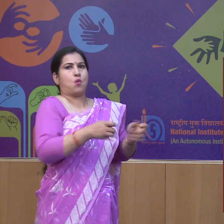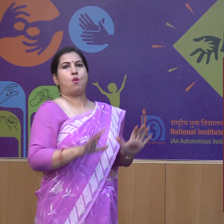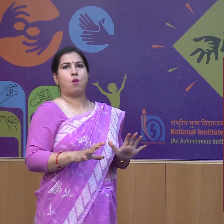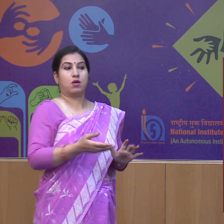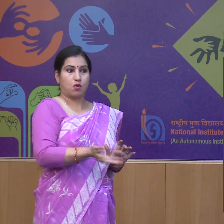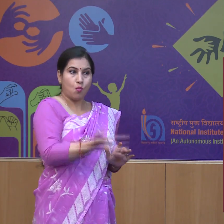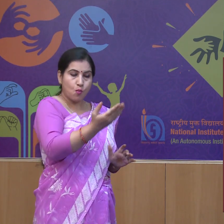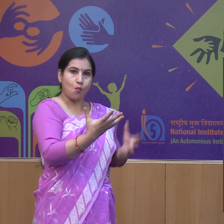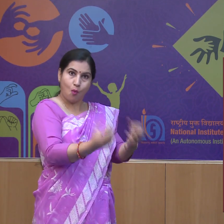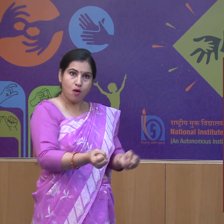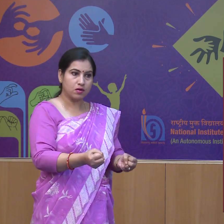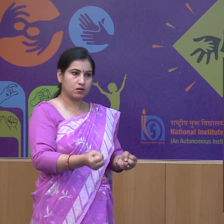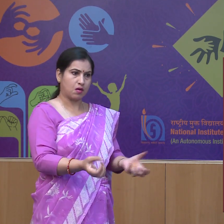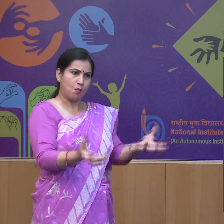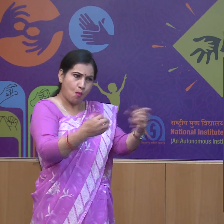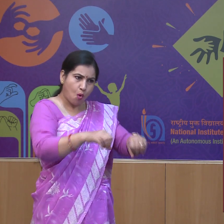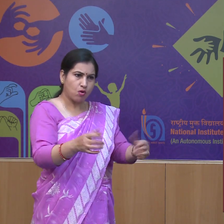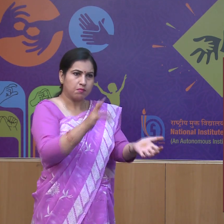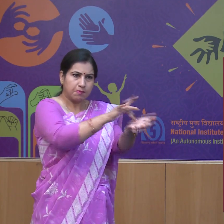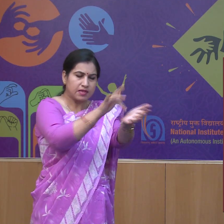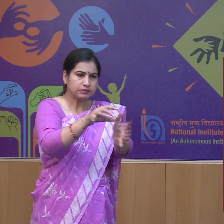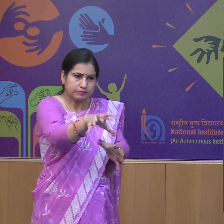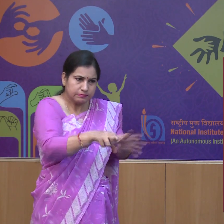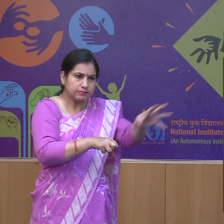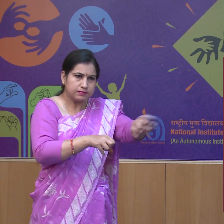many colonies as possible.